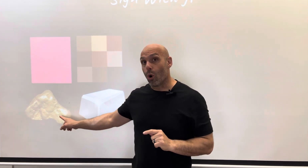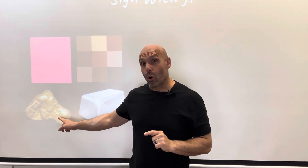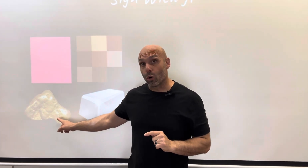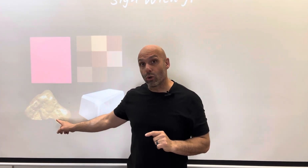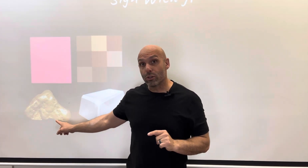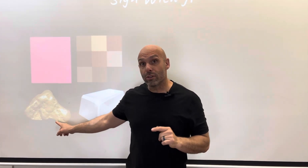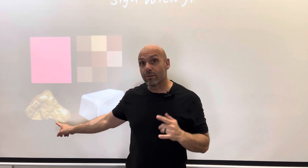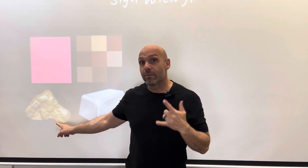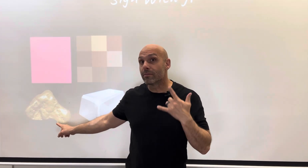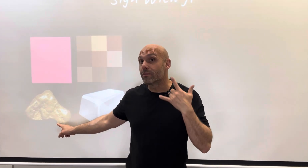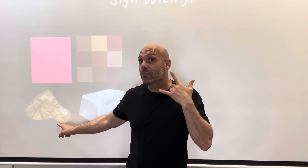Gold.